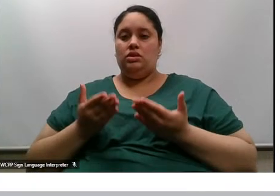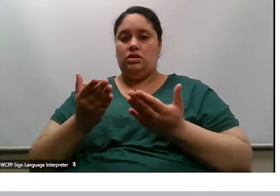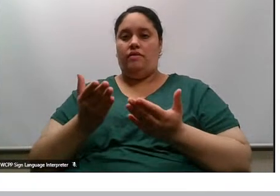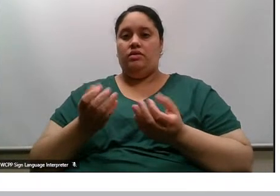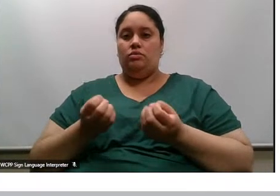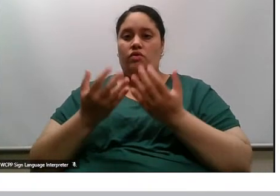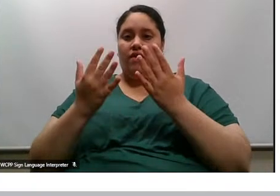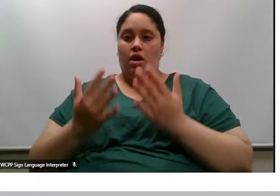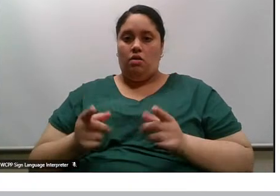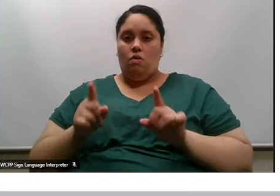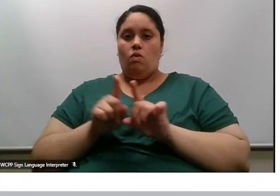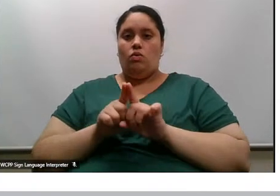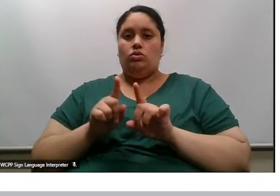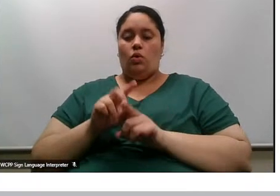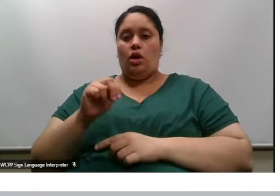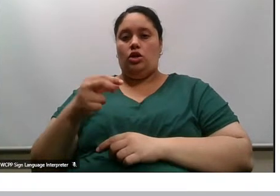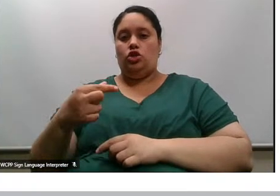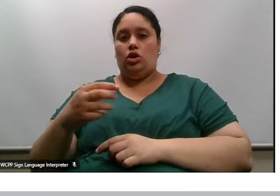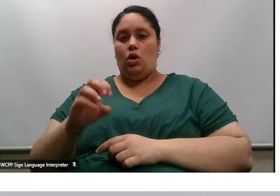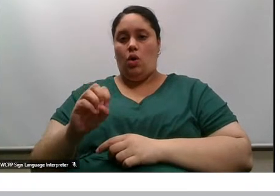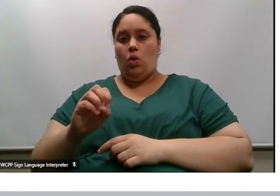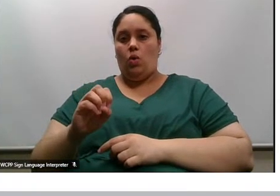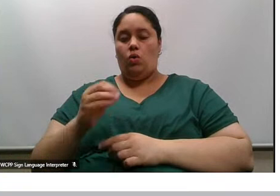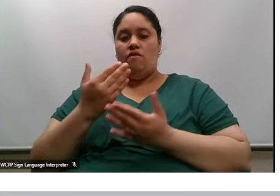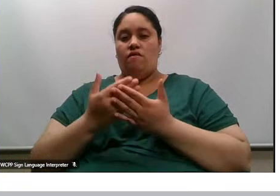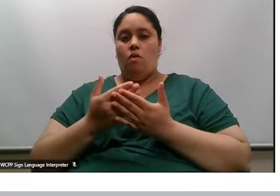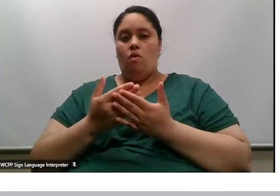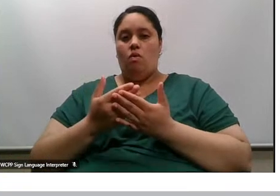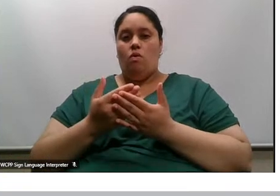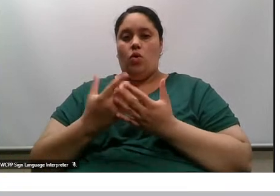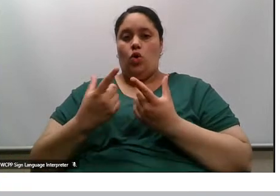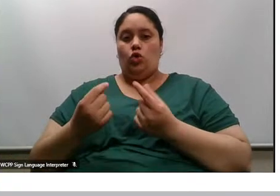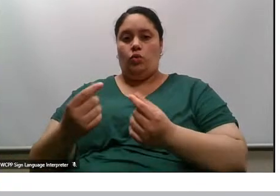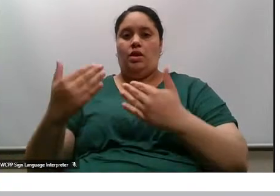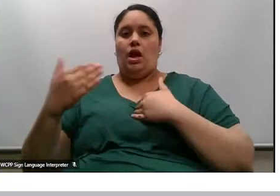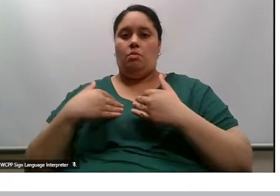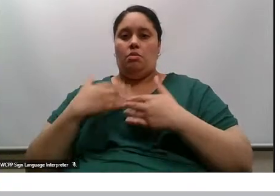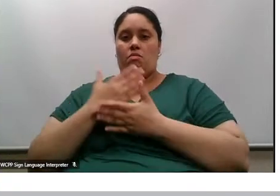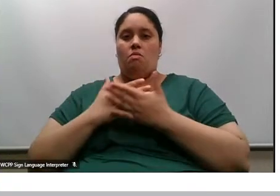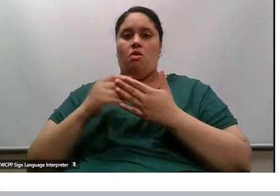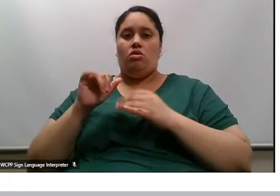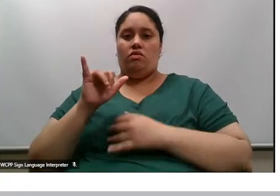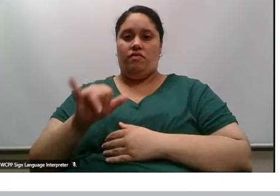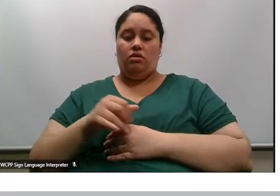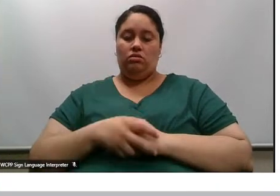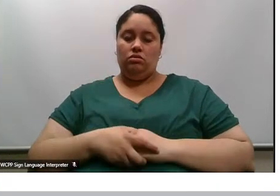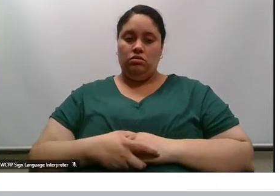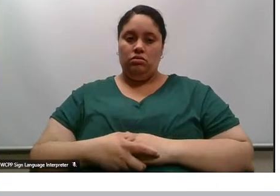also an NGO for doing that administration of payments.